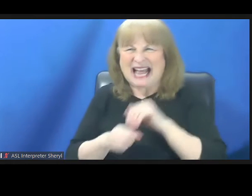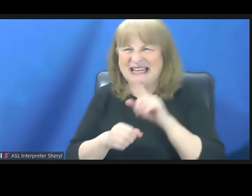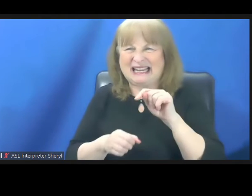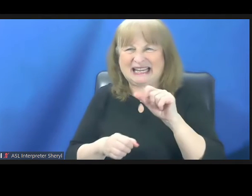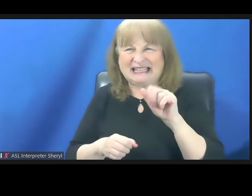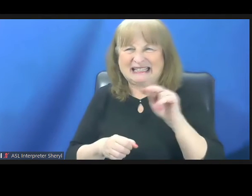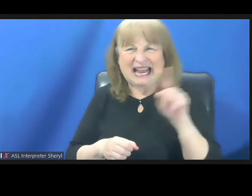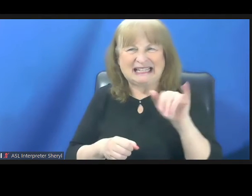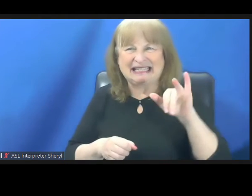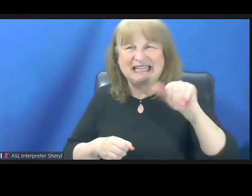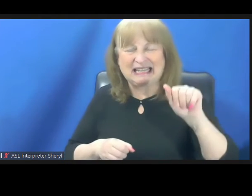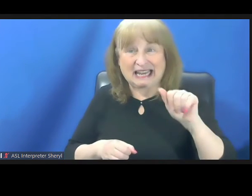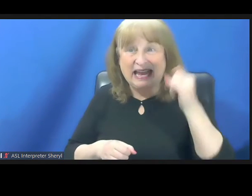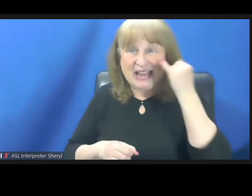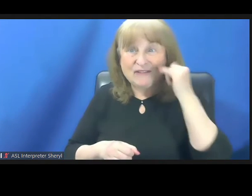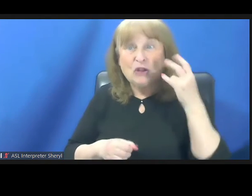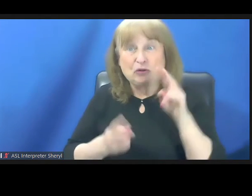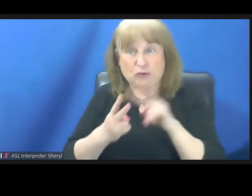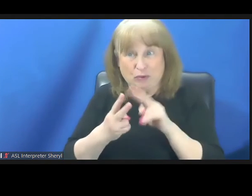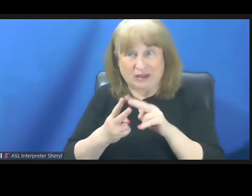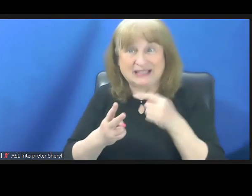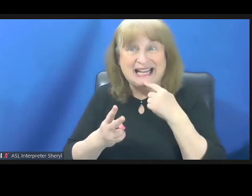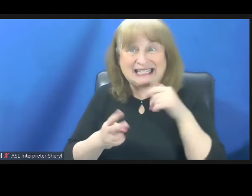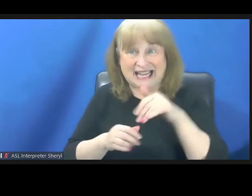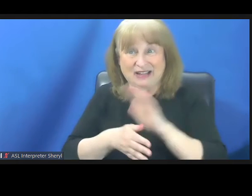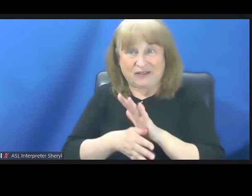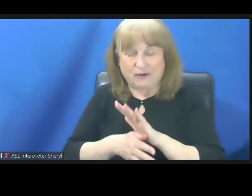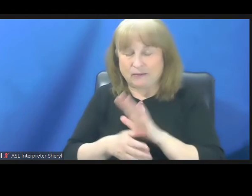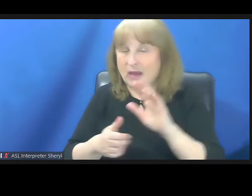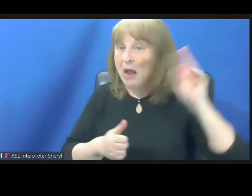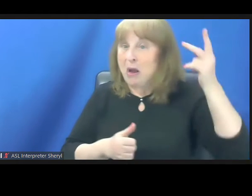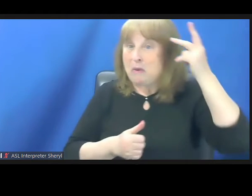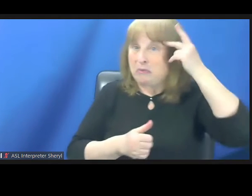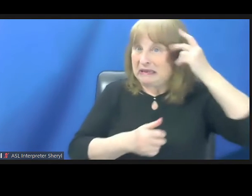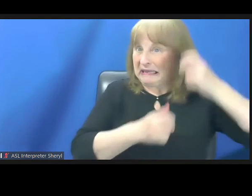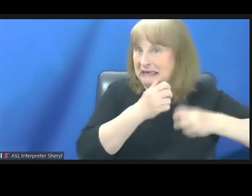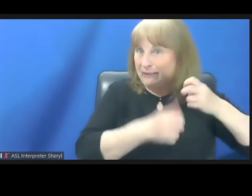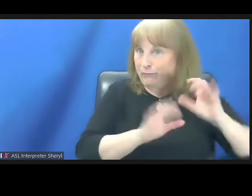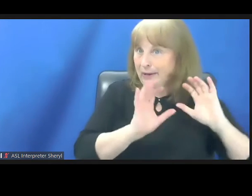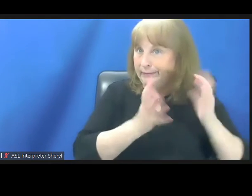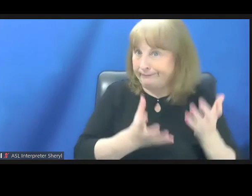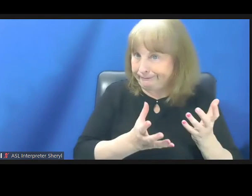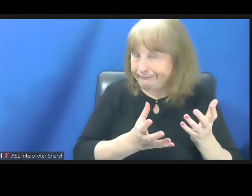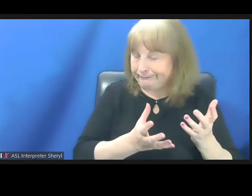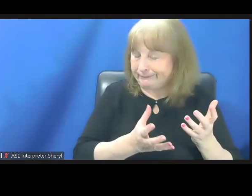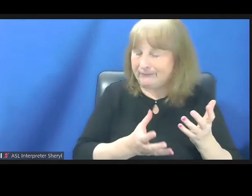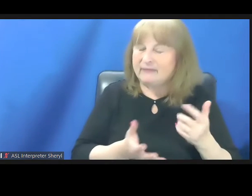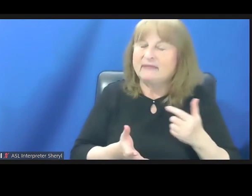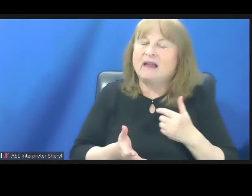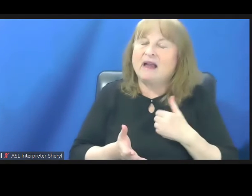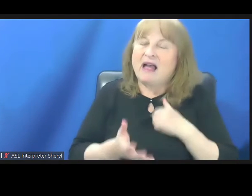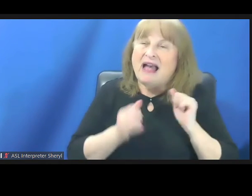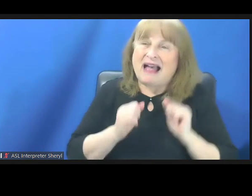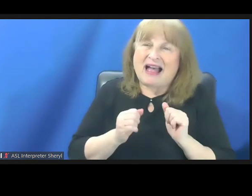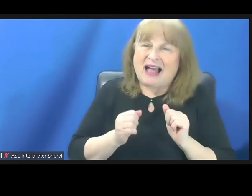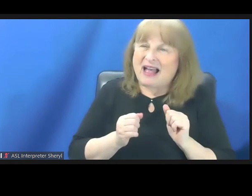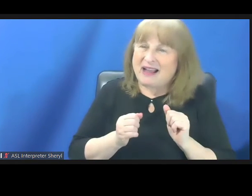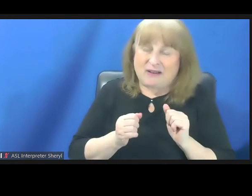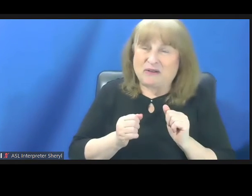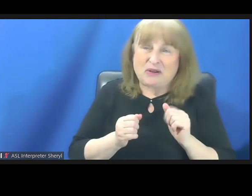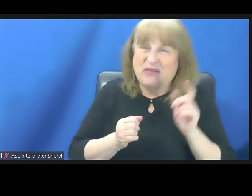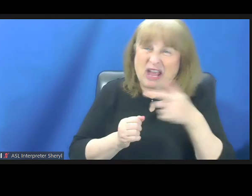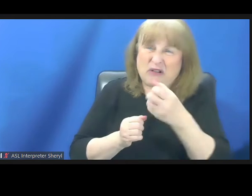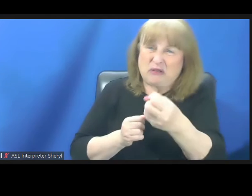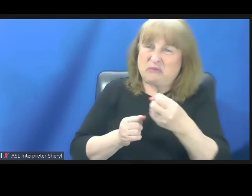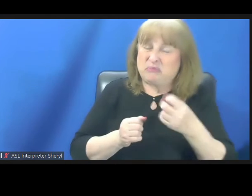if there are two things that I've said in the film that are politically problematic, And I could easily be thrown in jail. And I